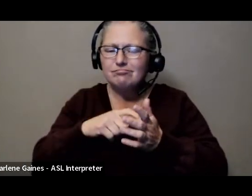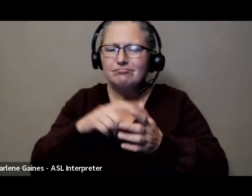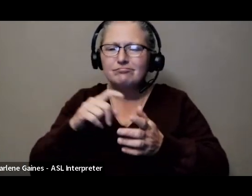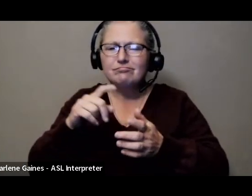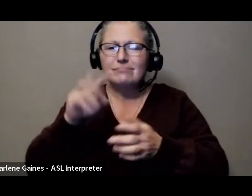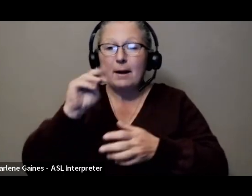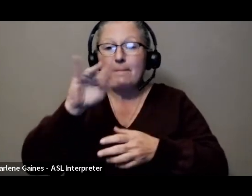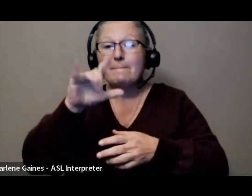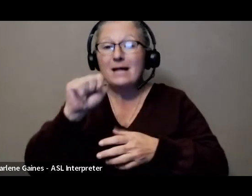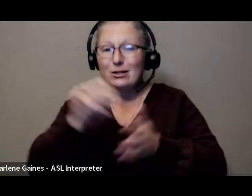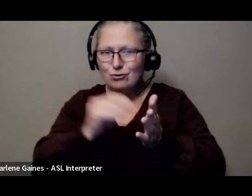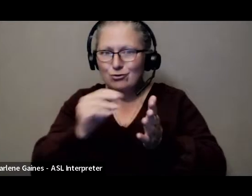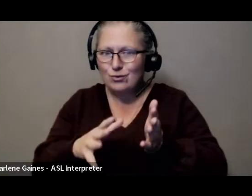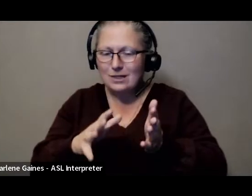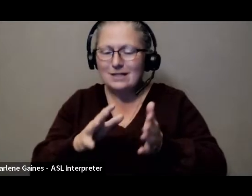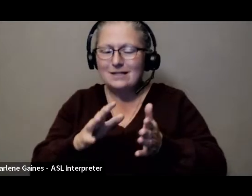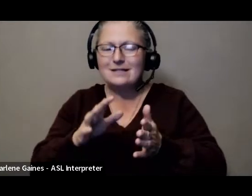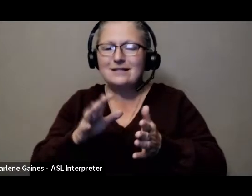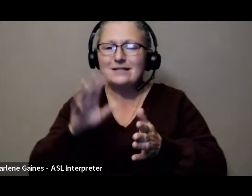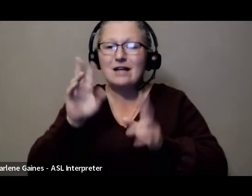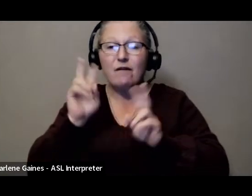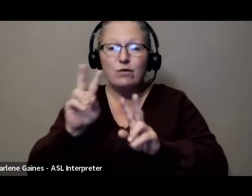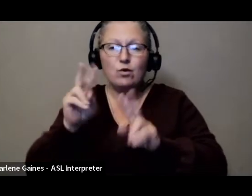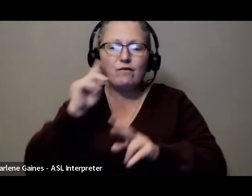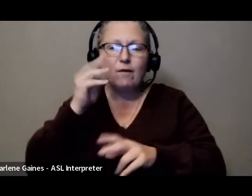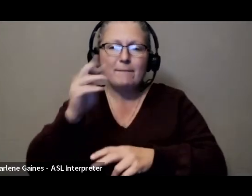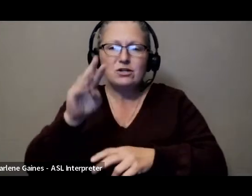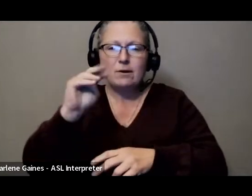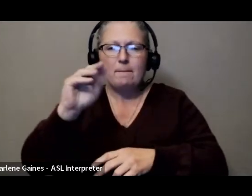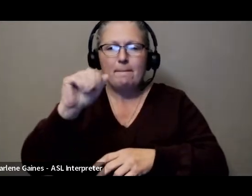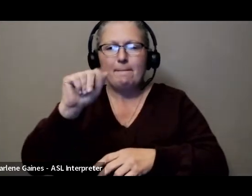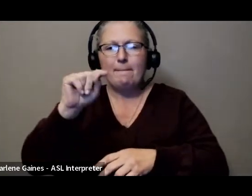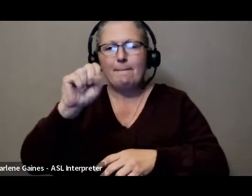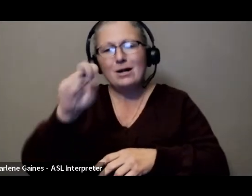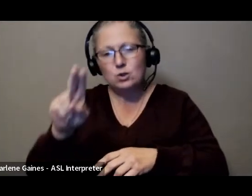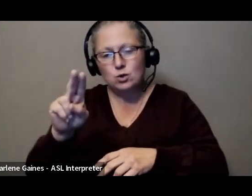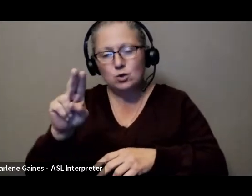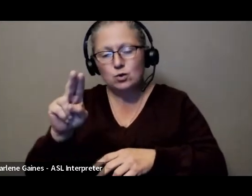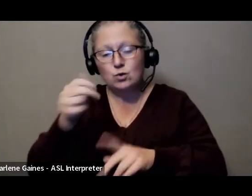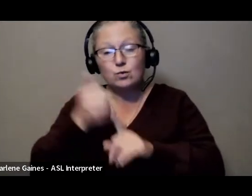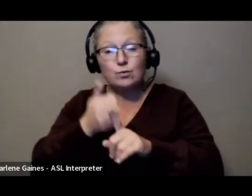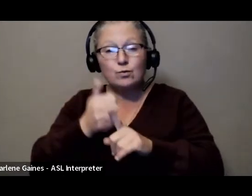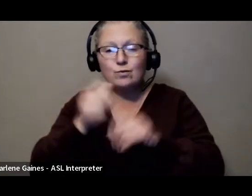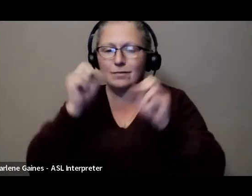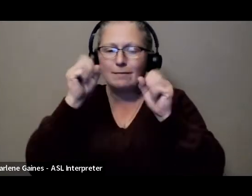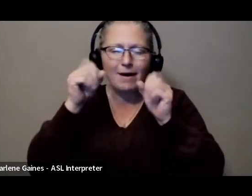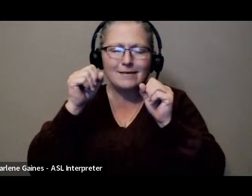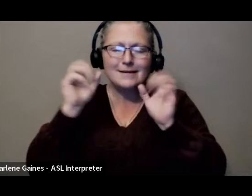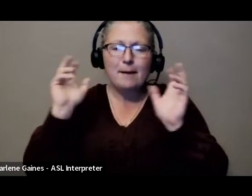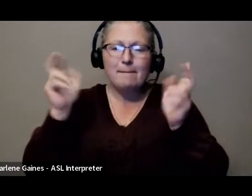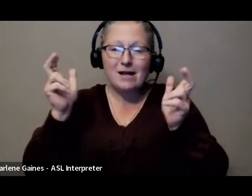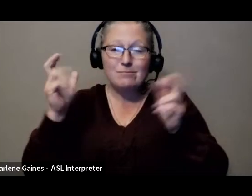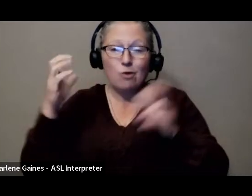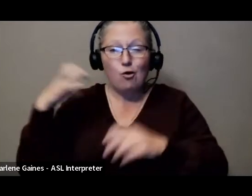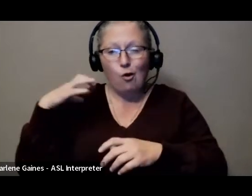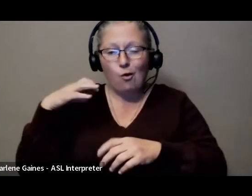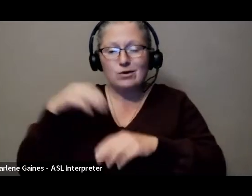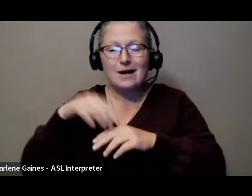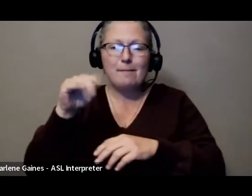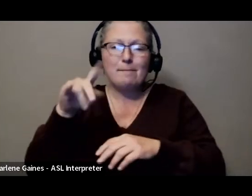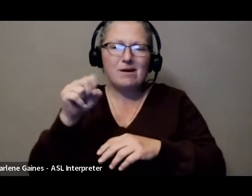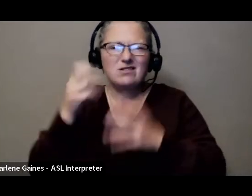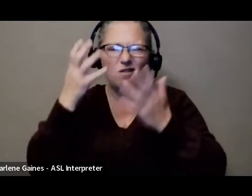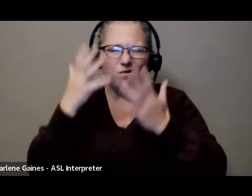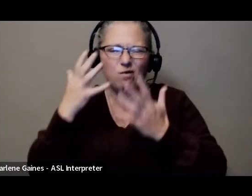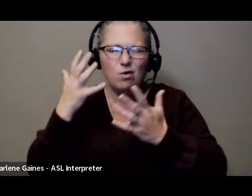was the Mills students at the funeral for Mr. Matsu, who was the amazing basketball coach at Mills, who